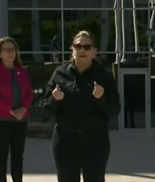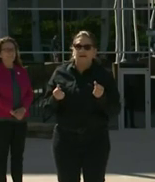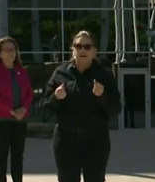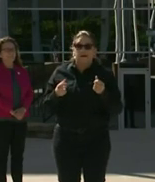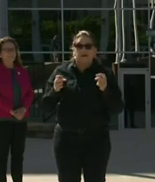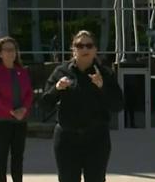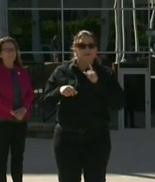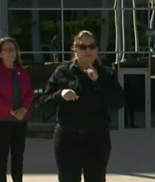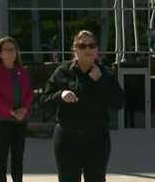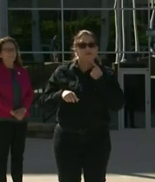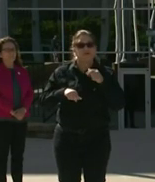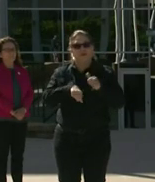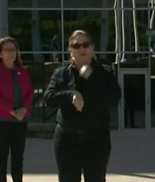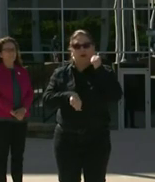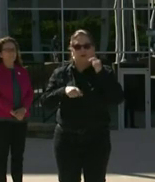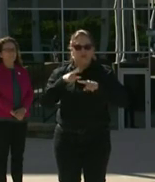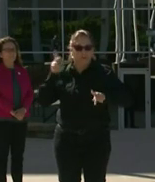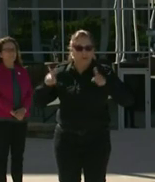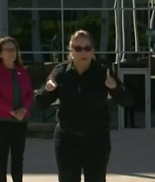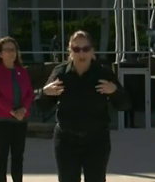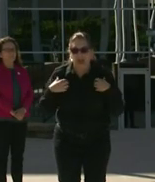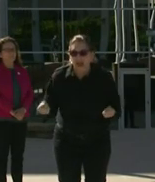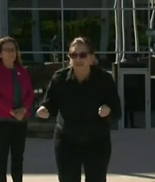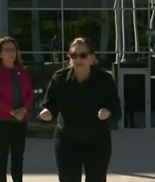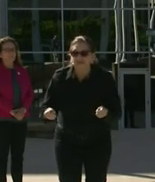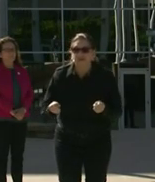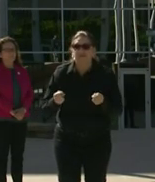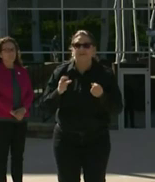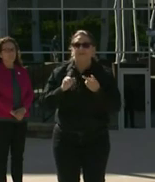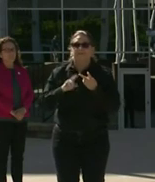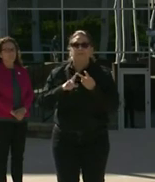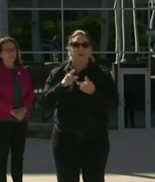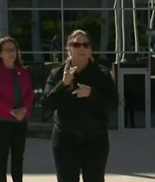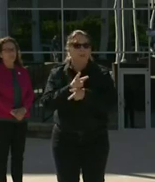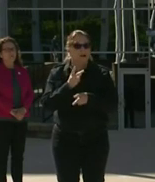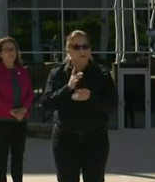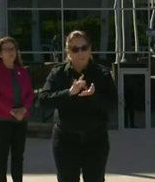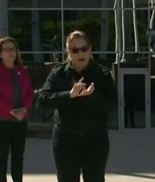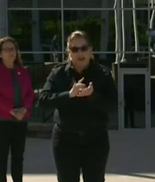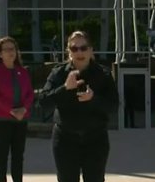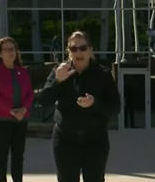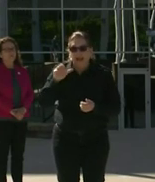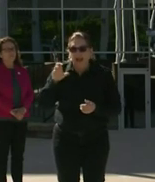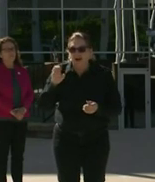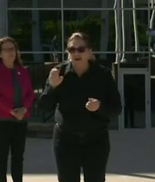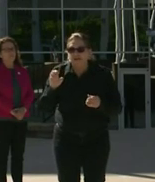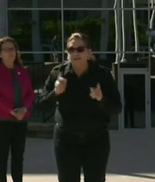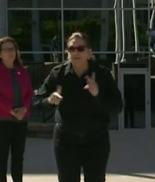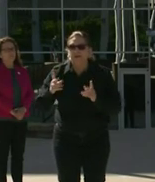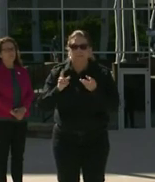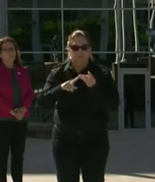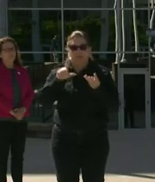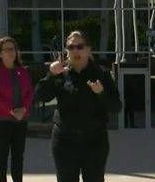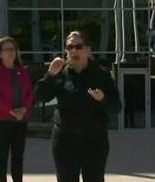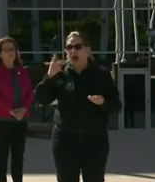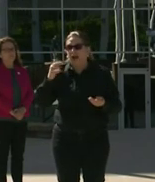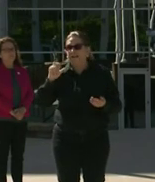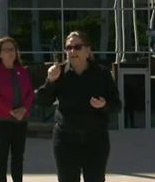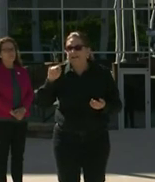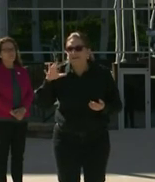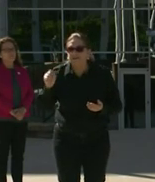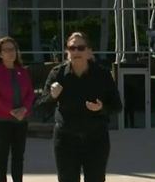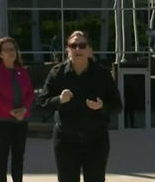care and sheltering, the movement of supplies and logistics, and the operations of our Emergency Operations Center, or our